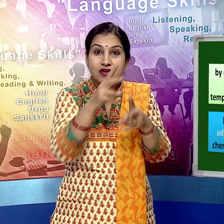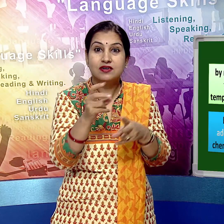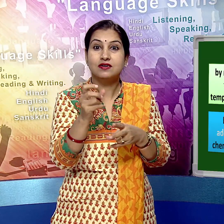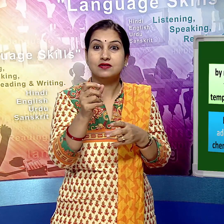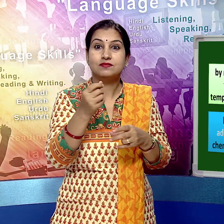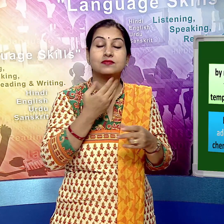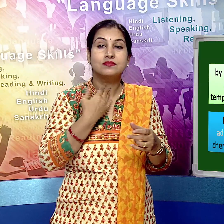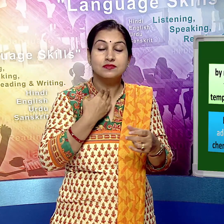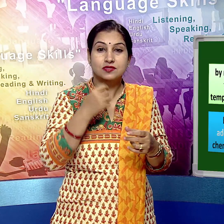squash, liquids.